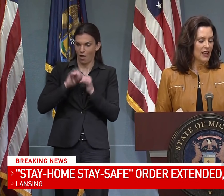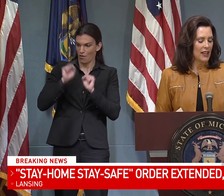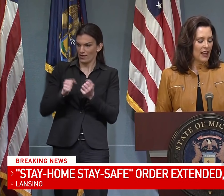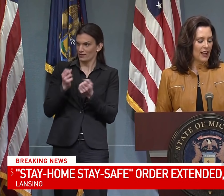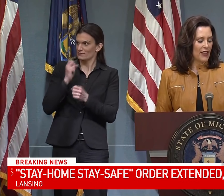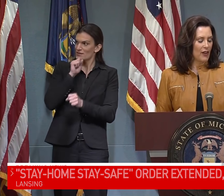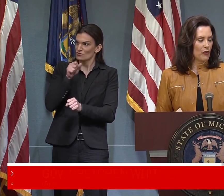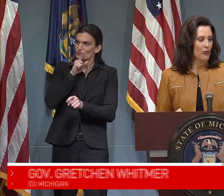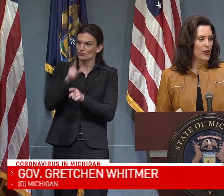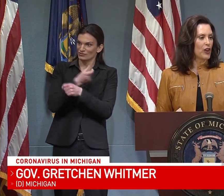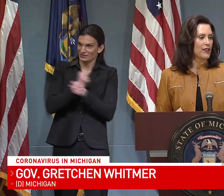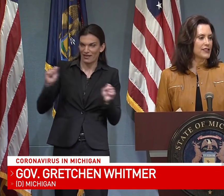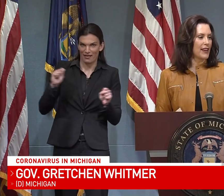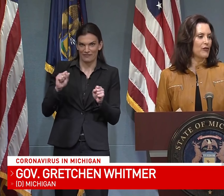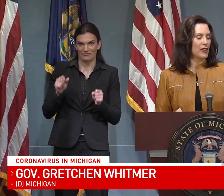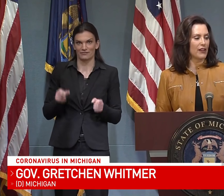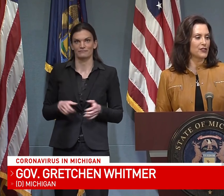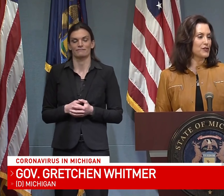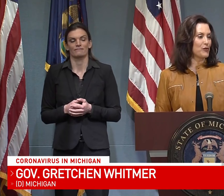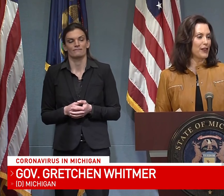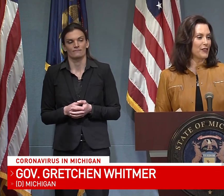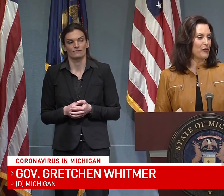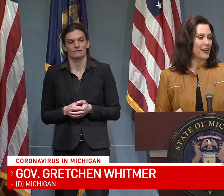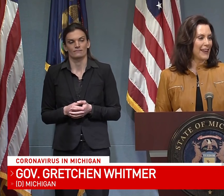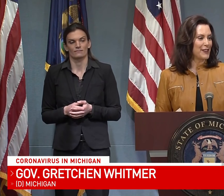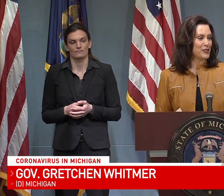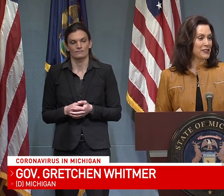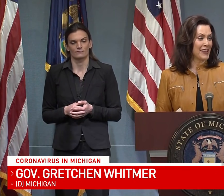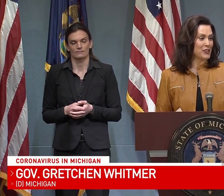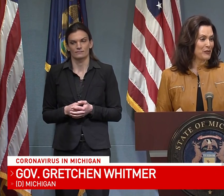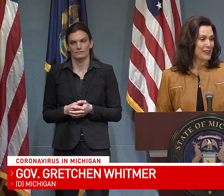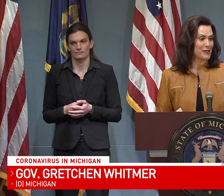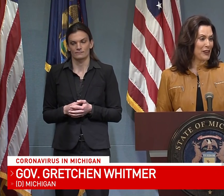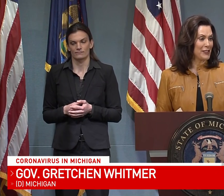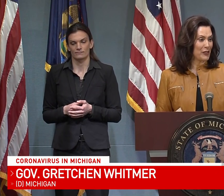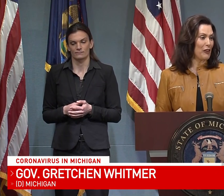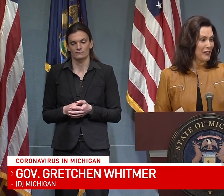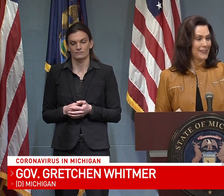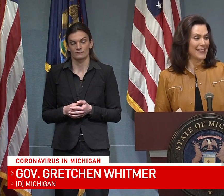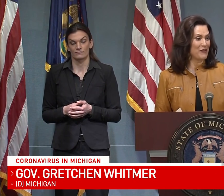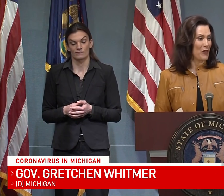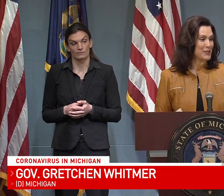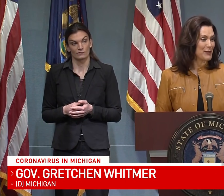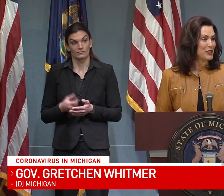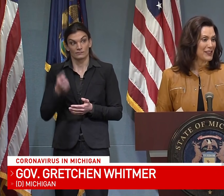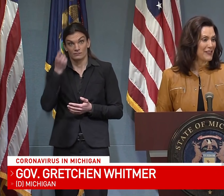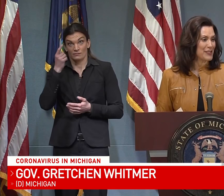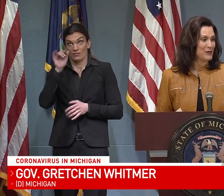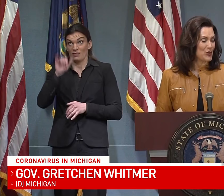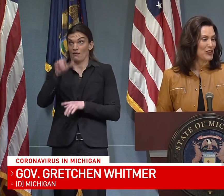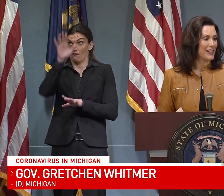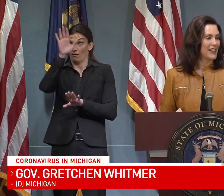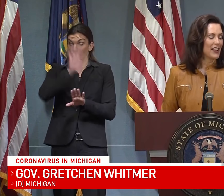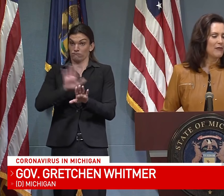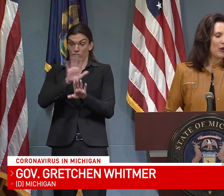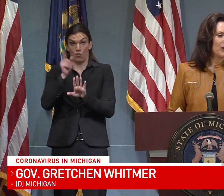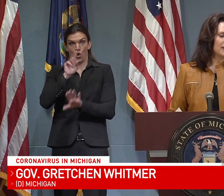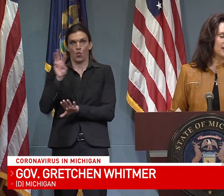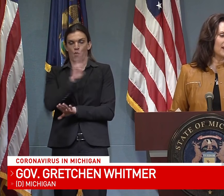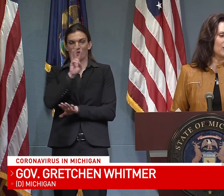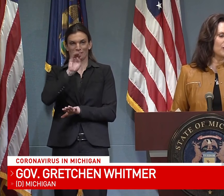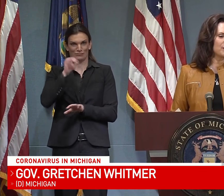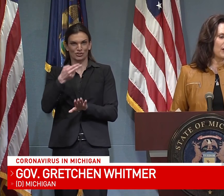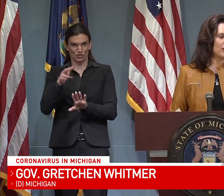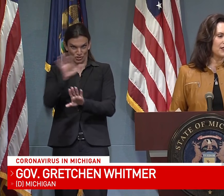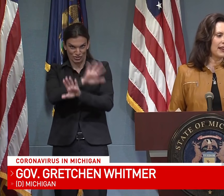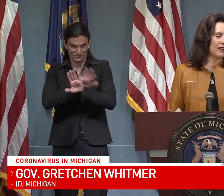practices. That we could have said it, we're going to just re-engage a sector because, frankly, they're all in West Michigan, the vast majority. But we